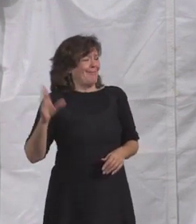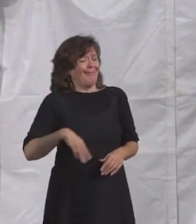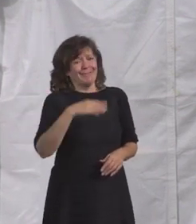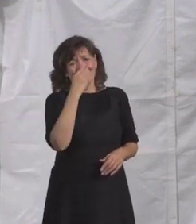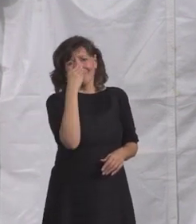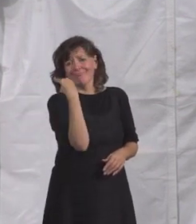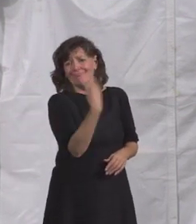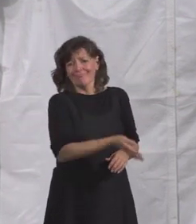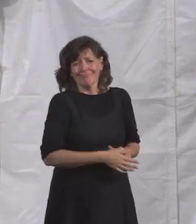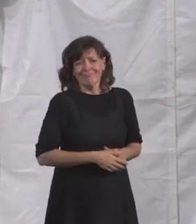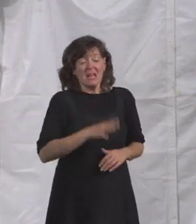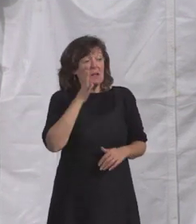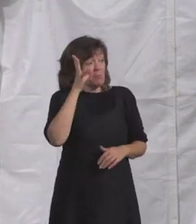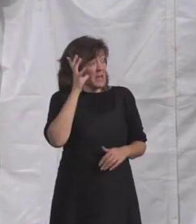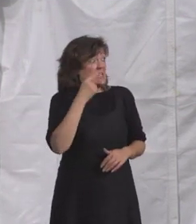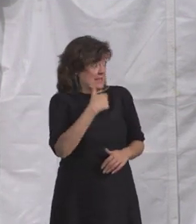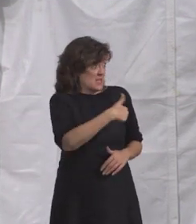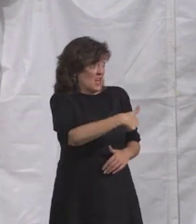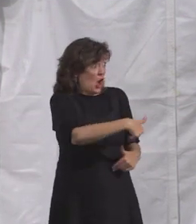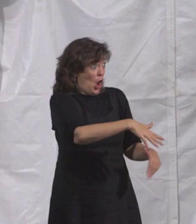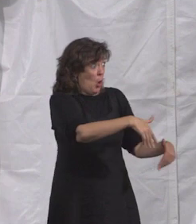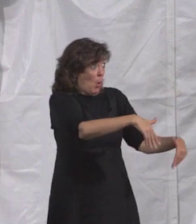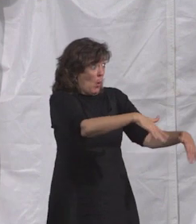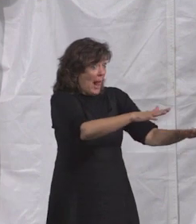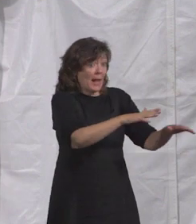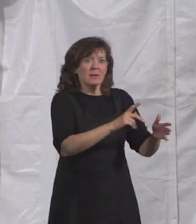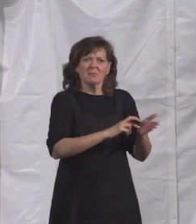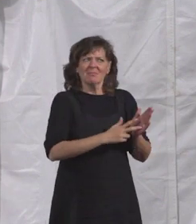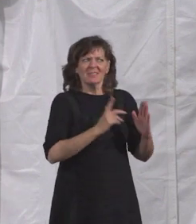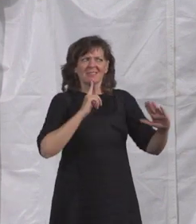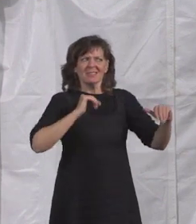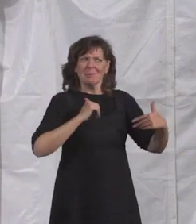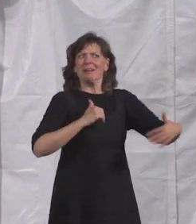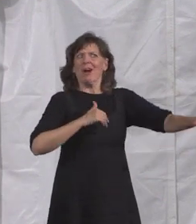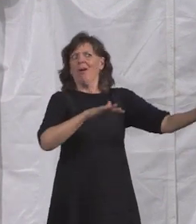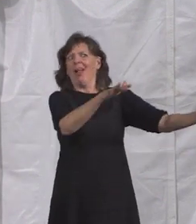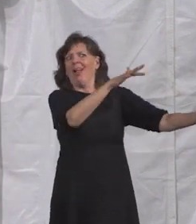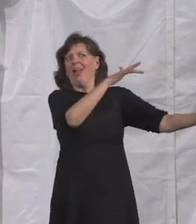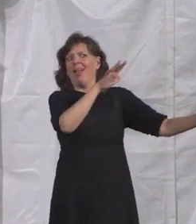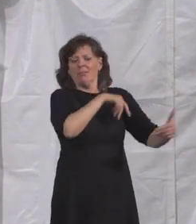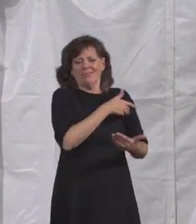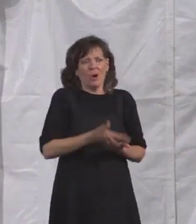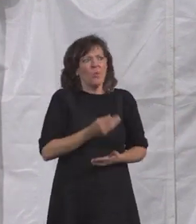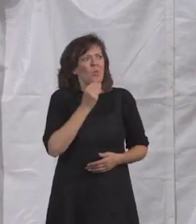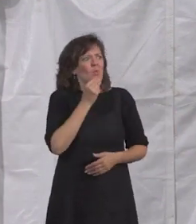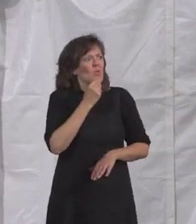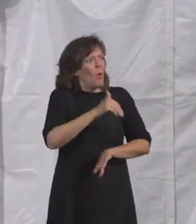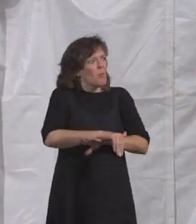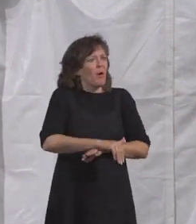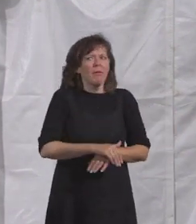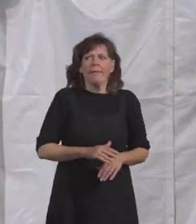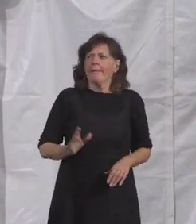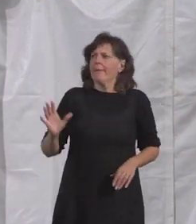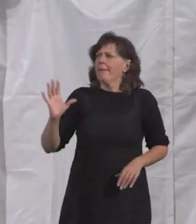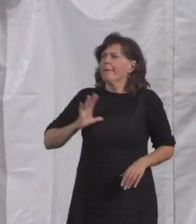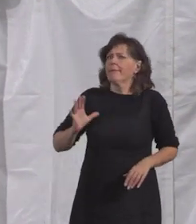if once your mother said that to you, you said, "Okay, I'll go, but can I have a box of matches and a stick of dynamite?"